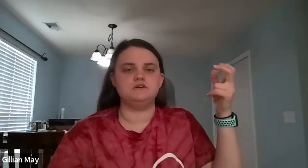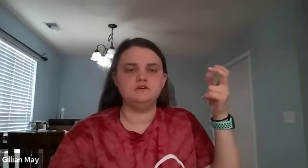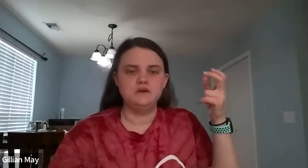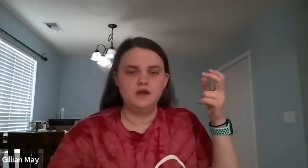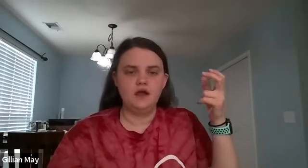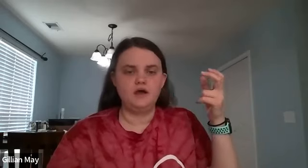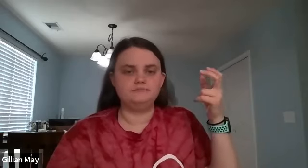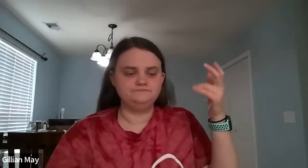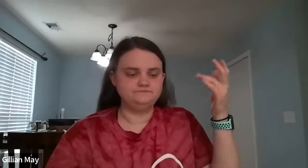their